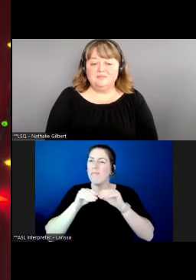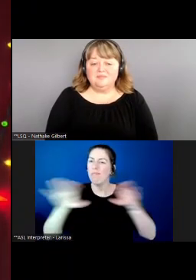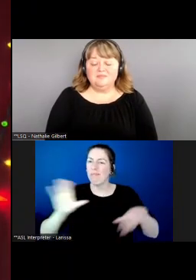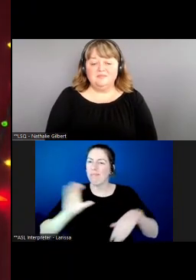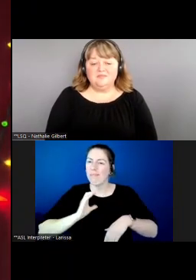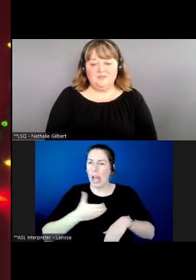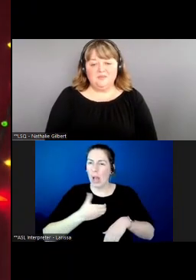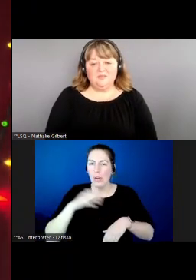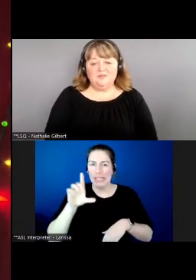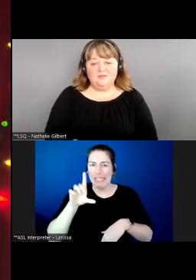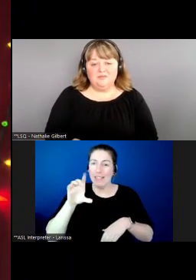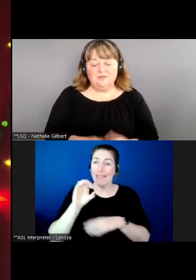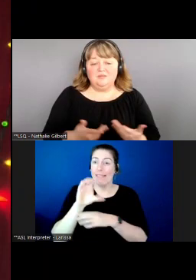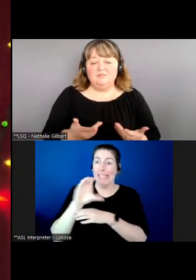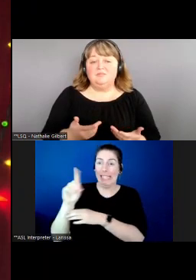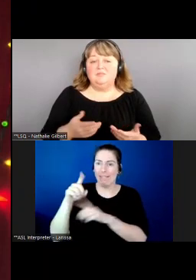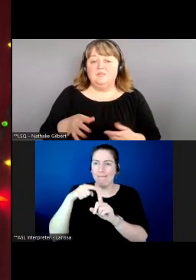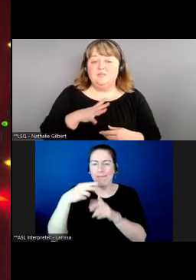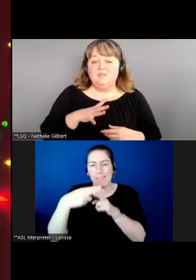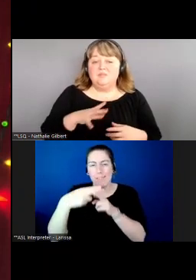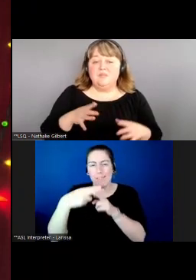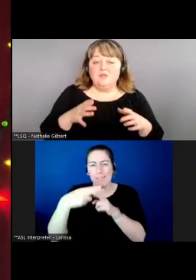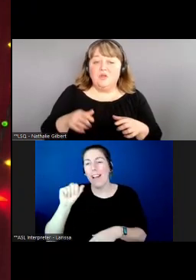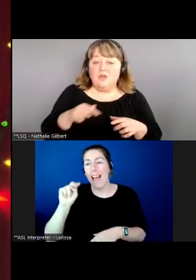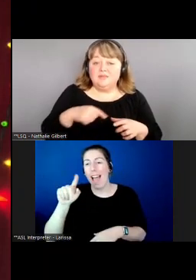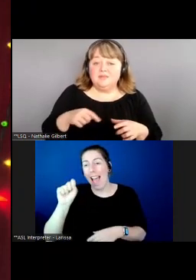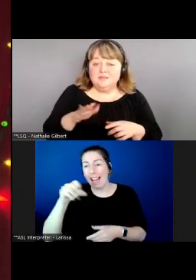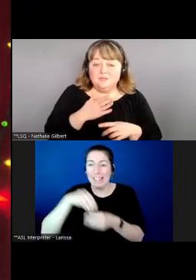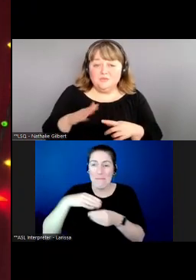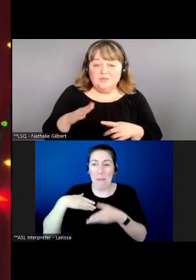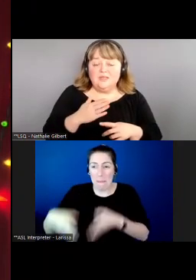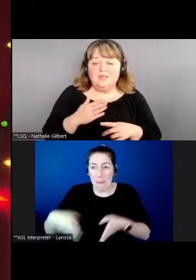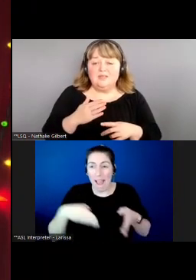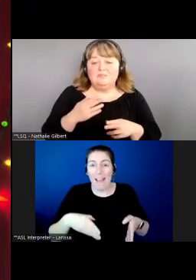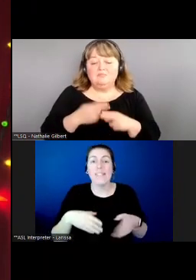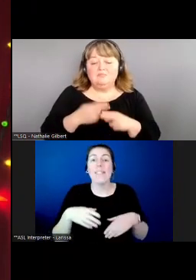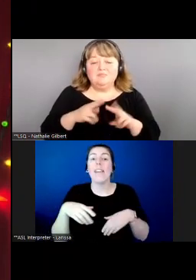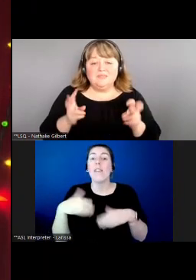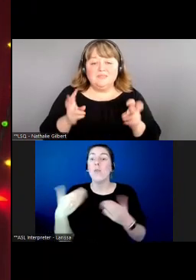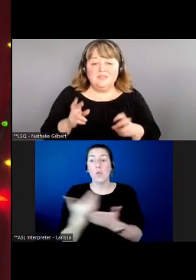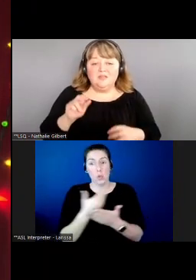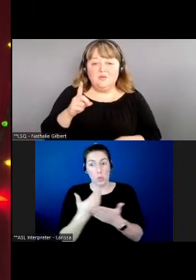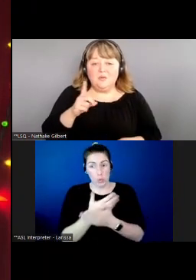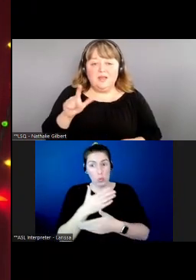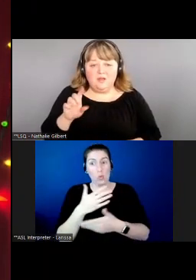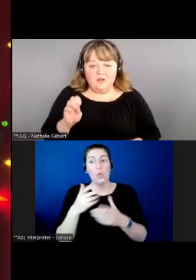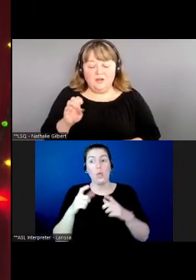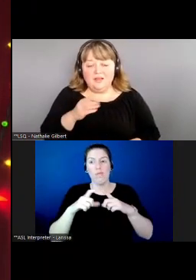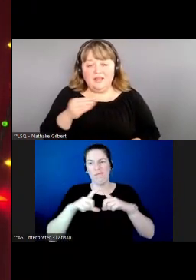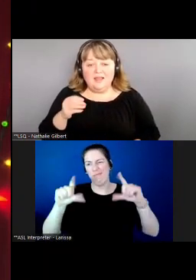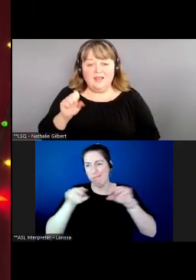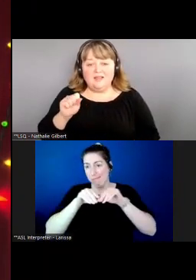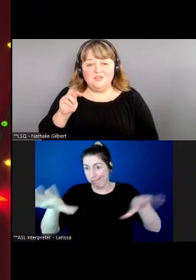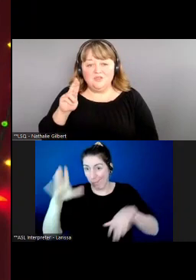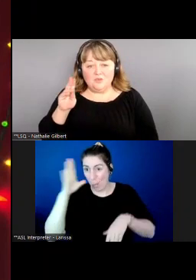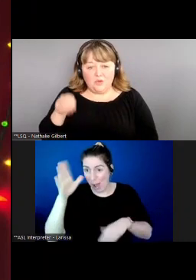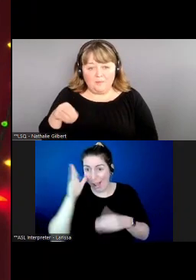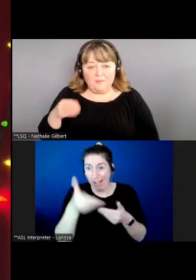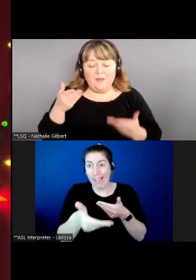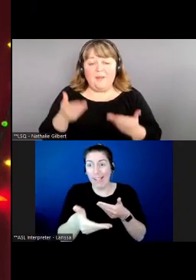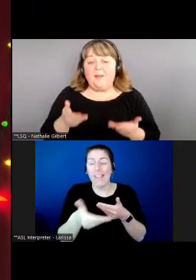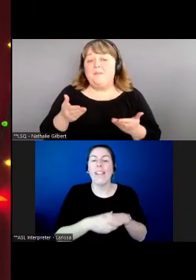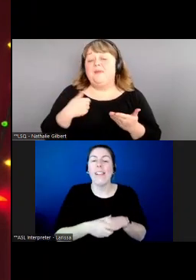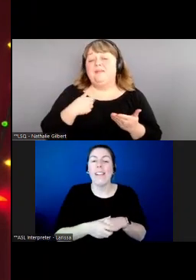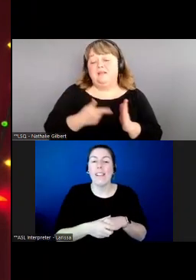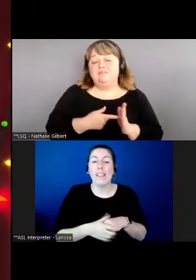Pants. And now we're going to play a song that's going to be on the next album. We've been doing a recent project